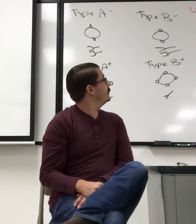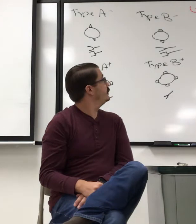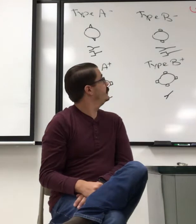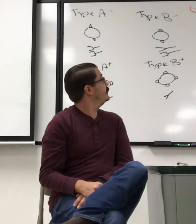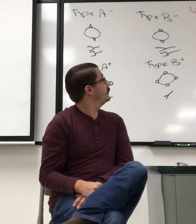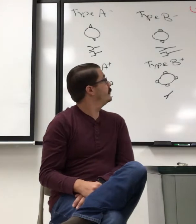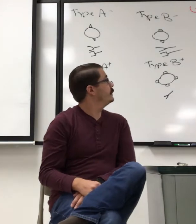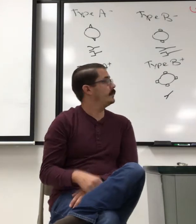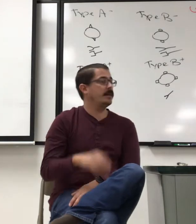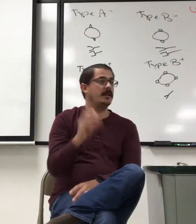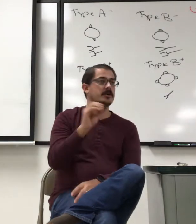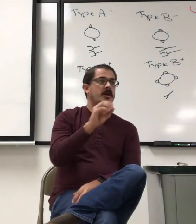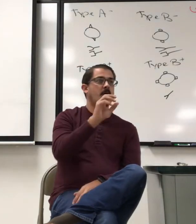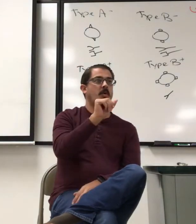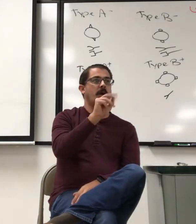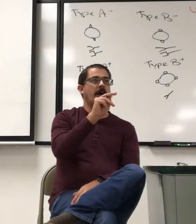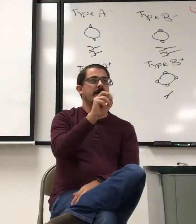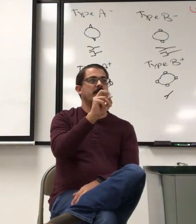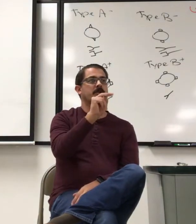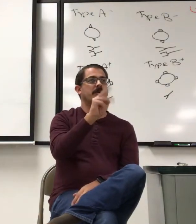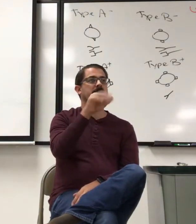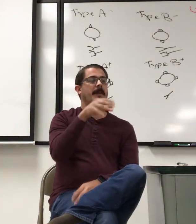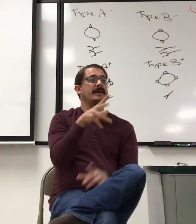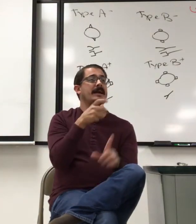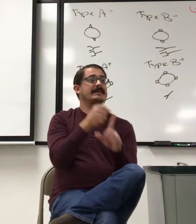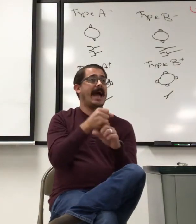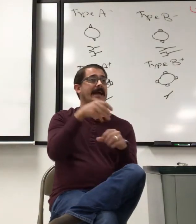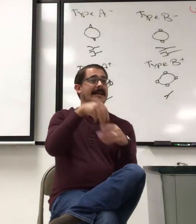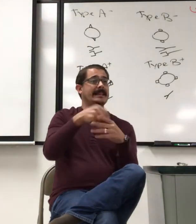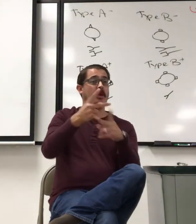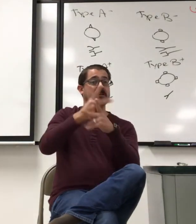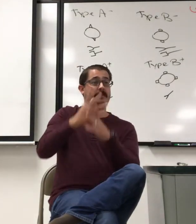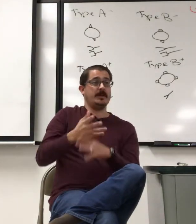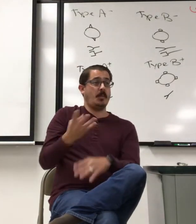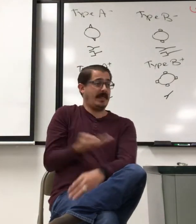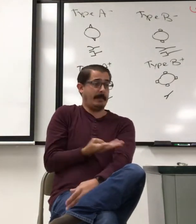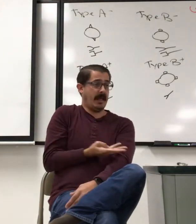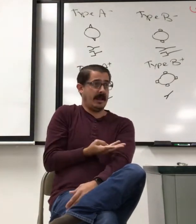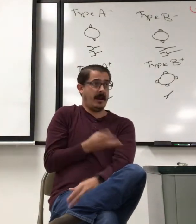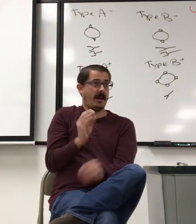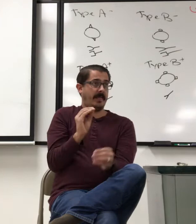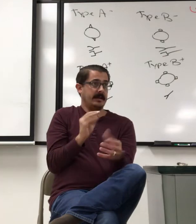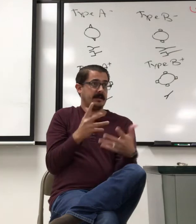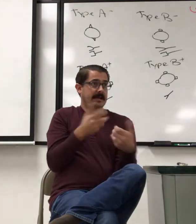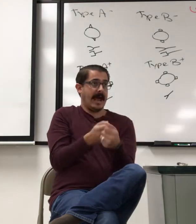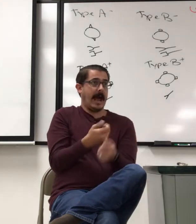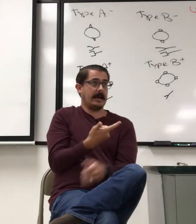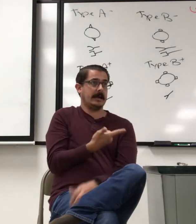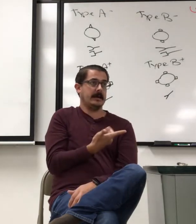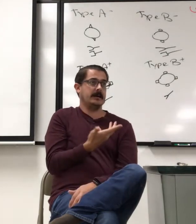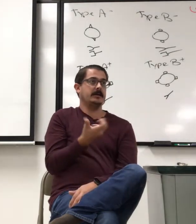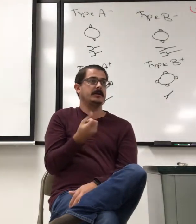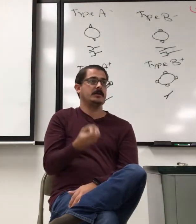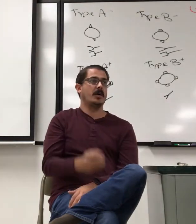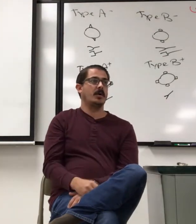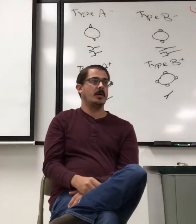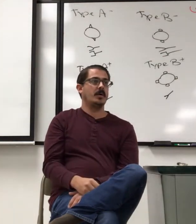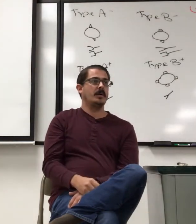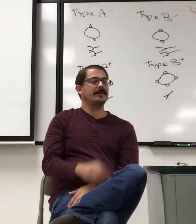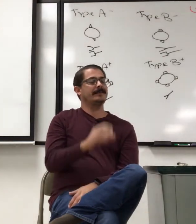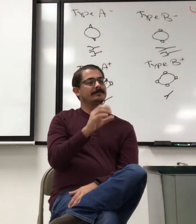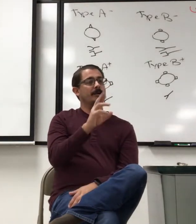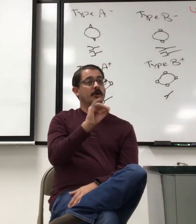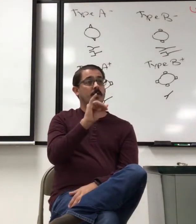no antigens that could be attacked in the recipient. You put that blood in, there's nothing, yeah, it's all